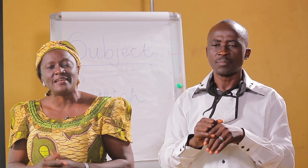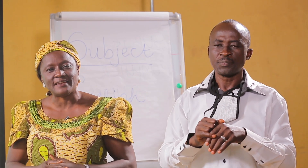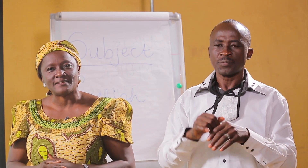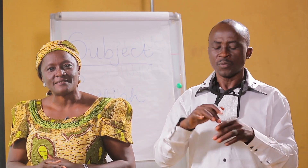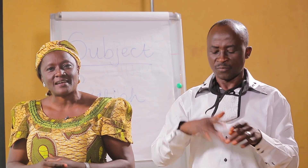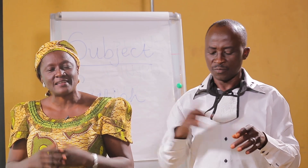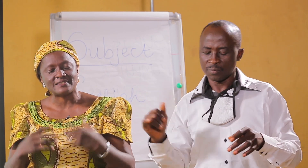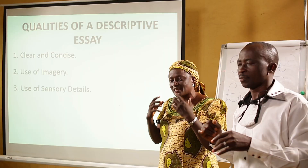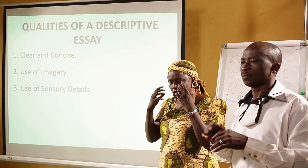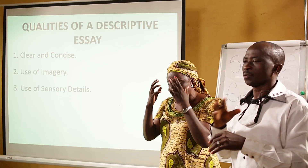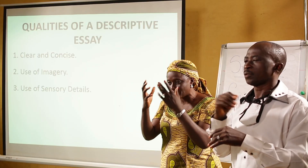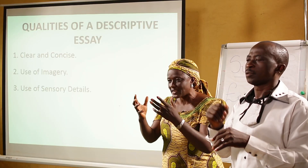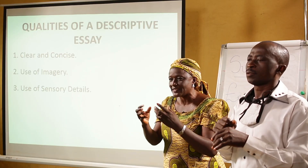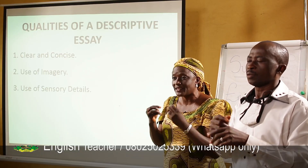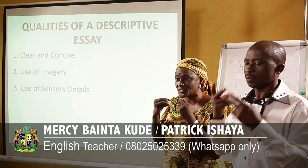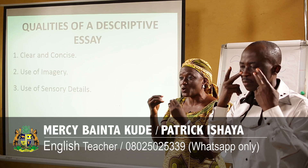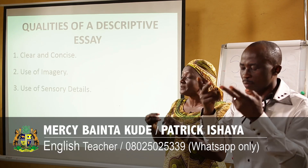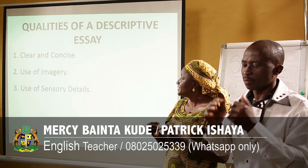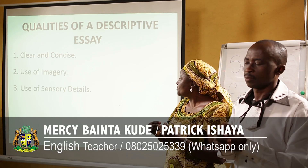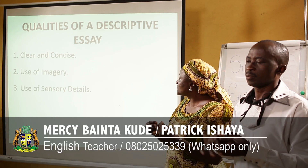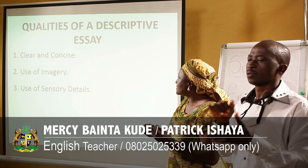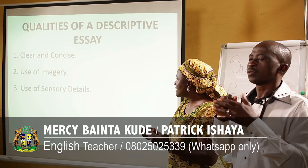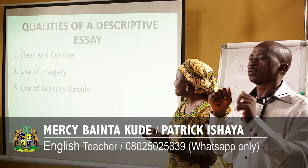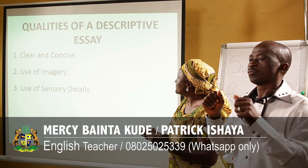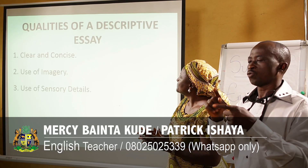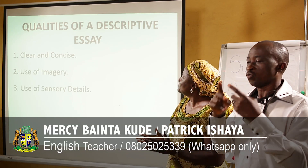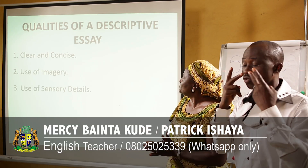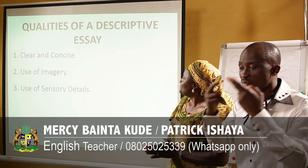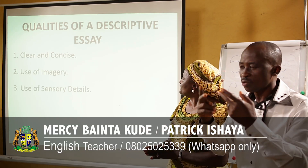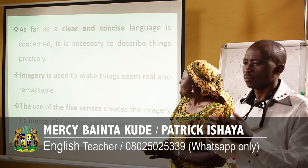of feeling, and the sense of sight. That's your ability to see.